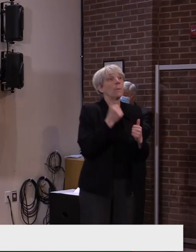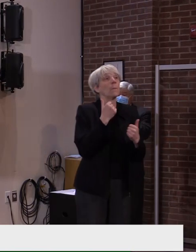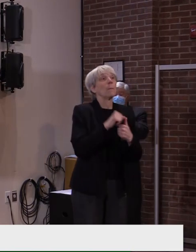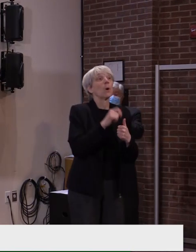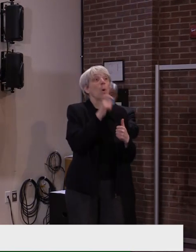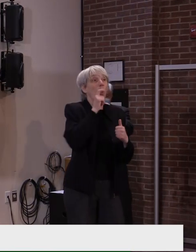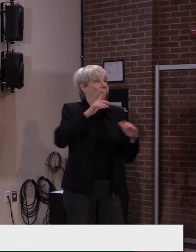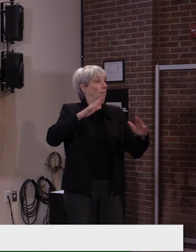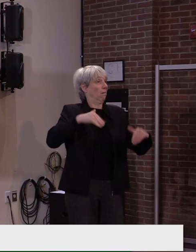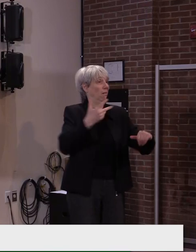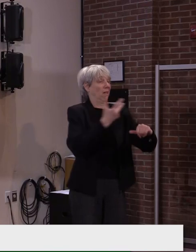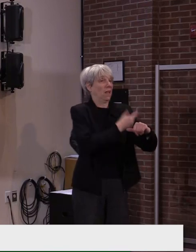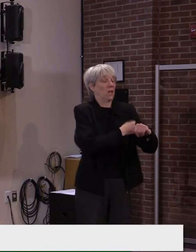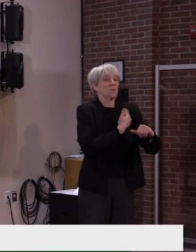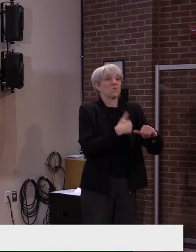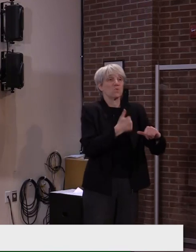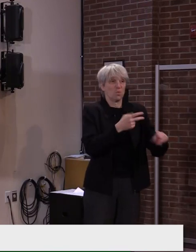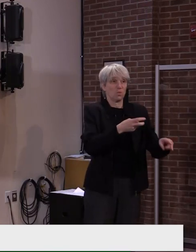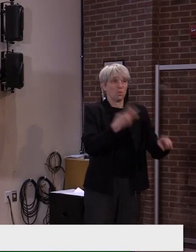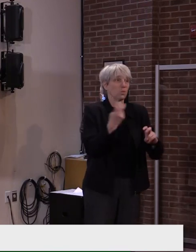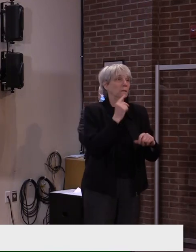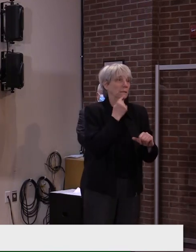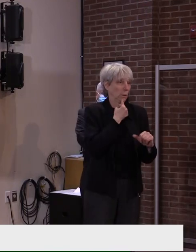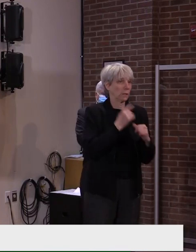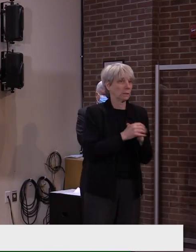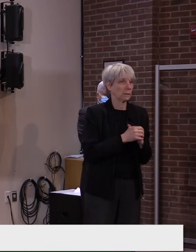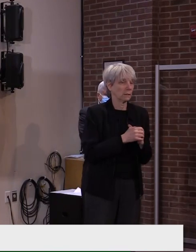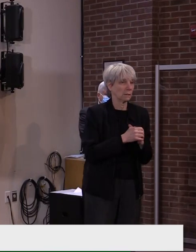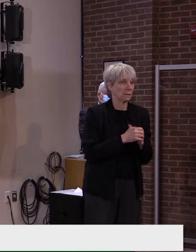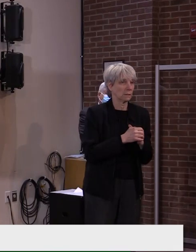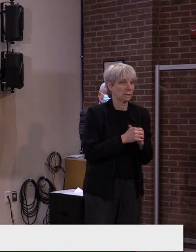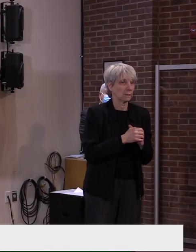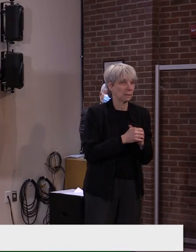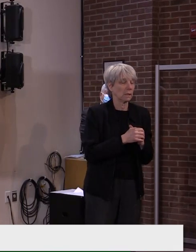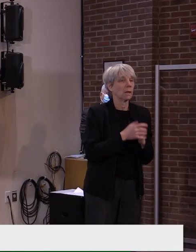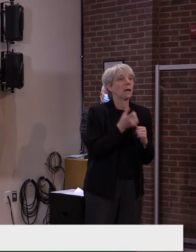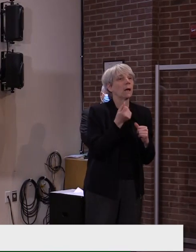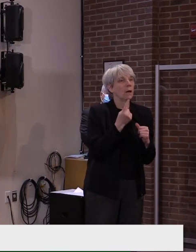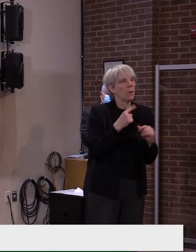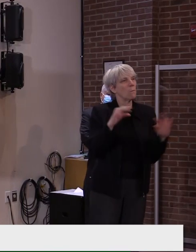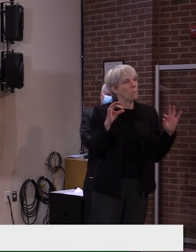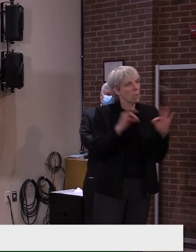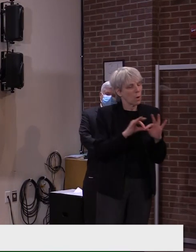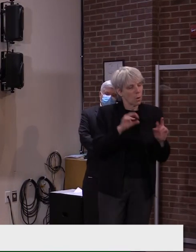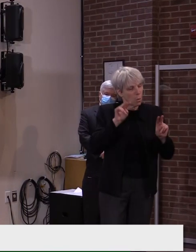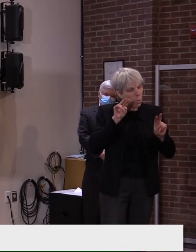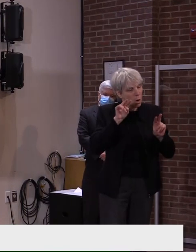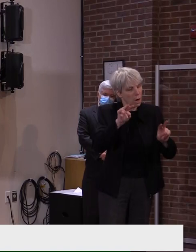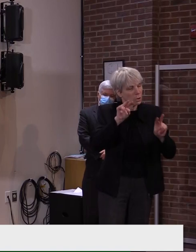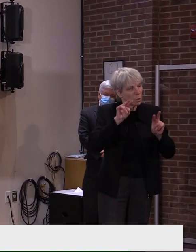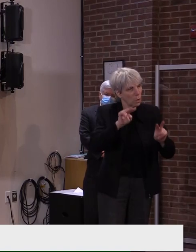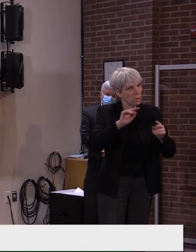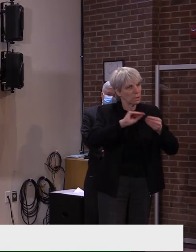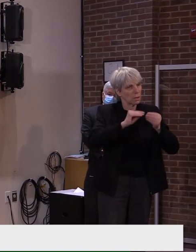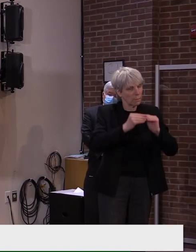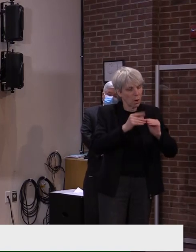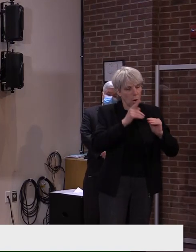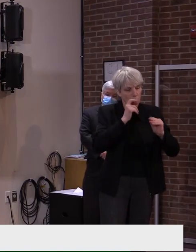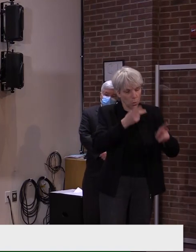coronavirus. These are the figures that inform us of where we are in the pandemic, and as they have for almost 2 years